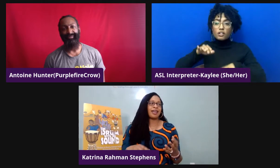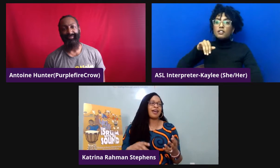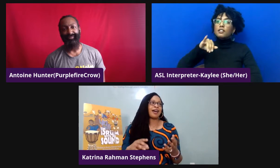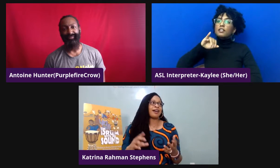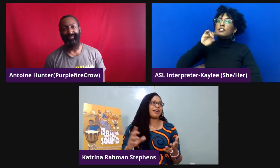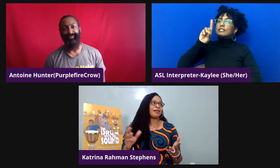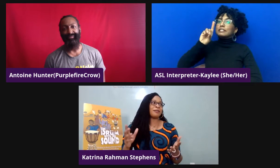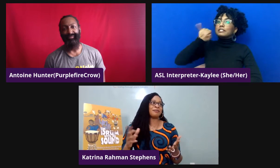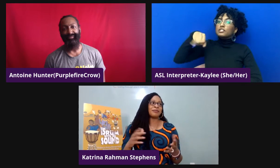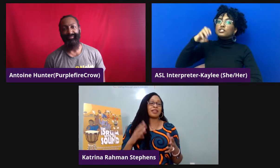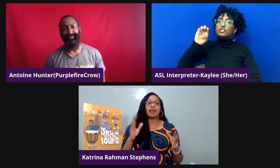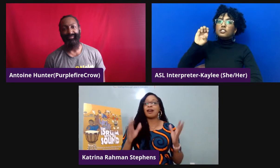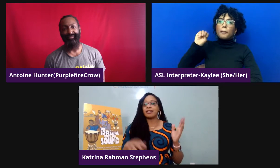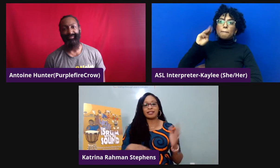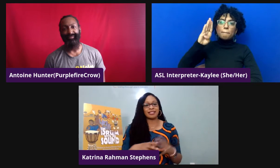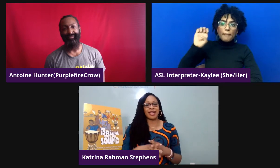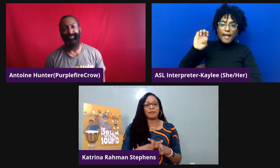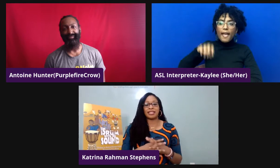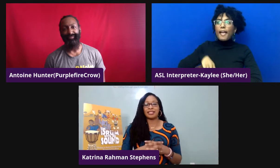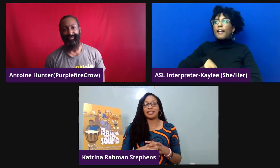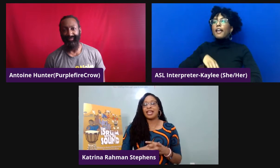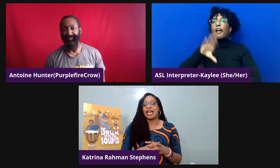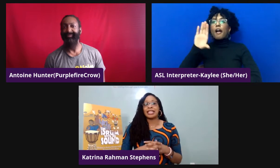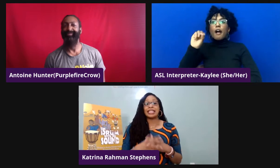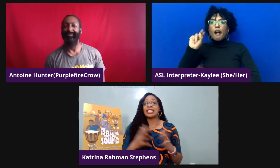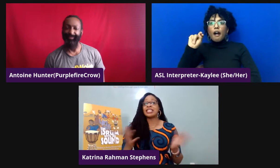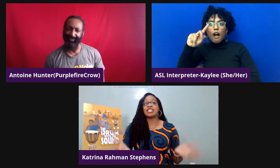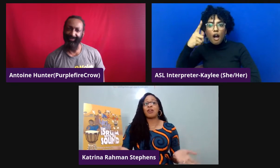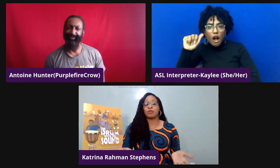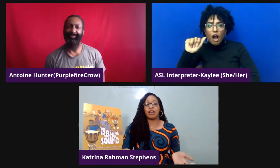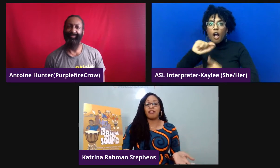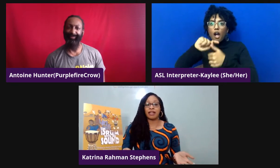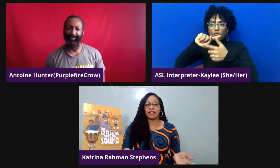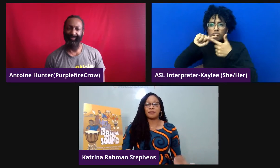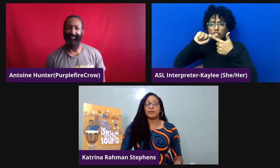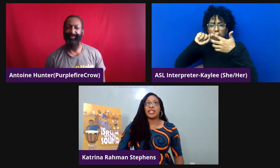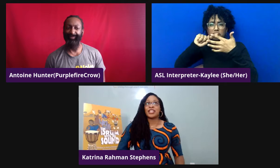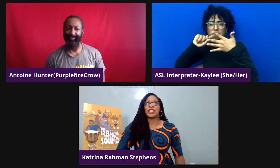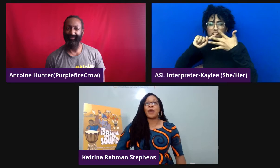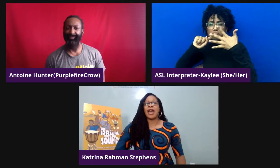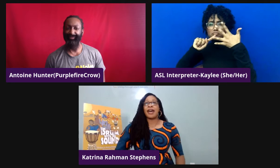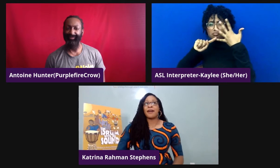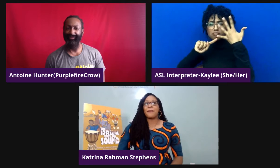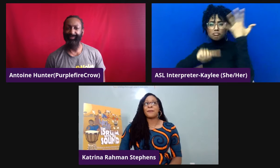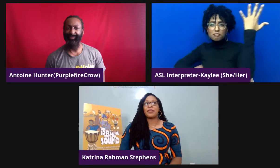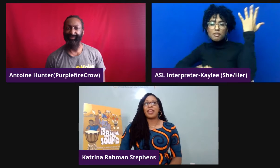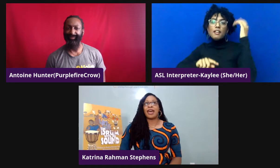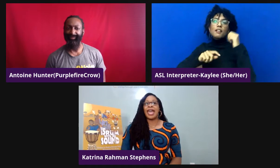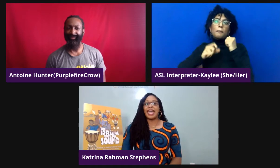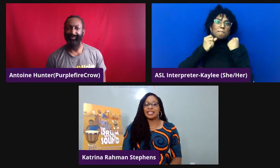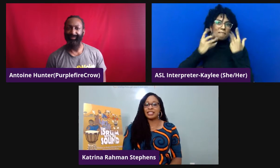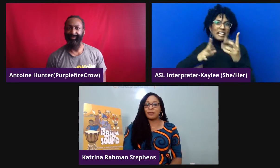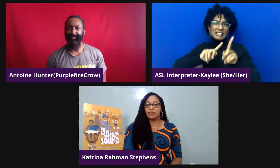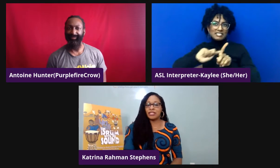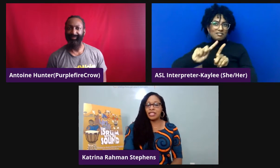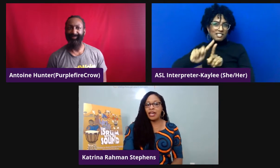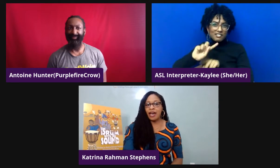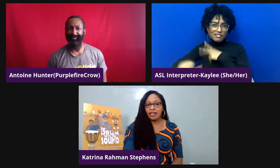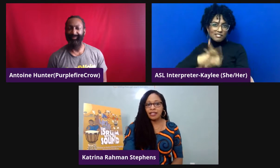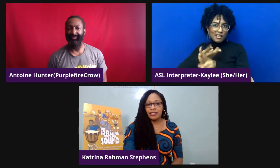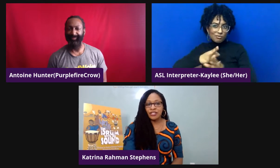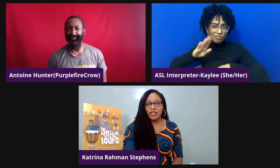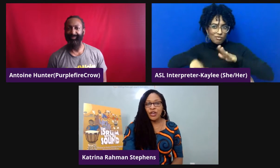batas, congas. I mean, the list goes on. So I had an experience